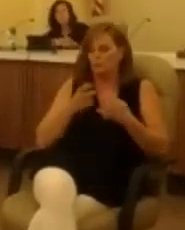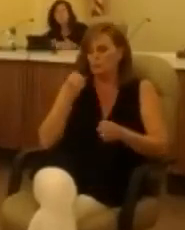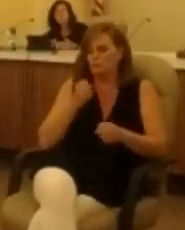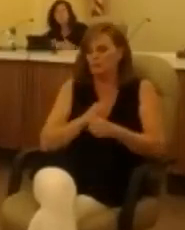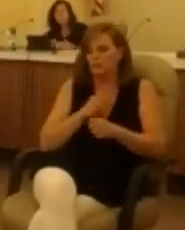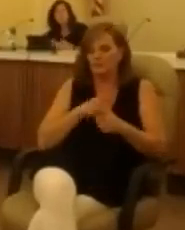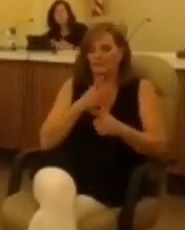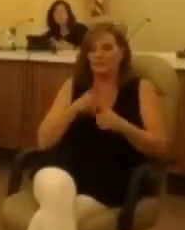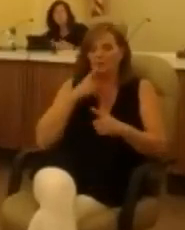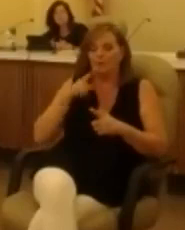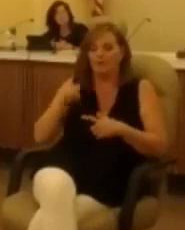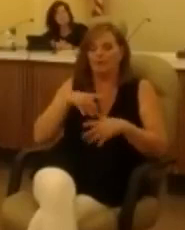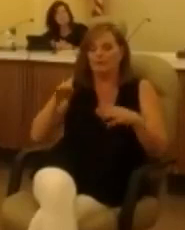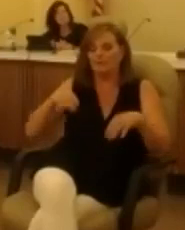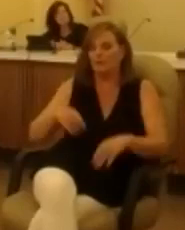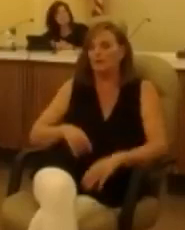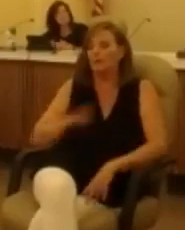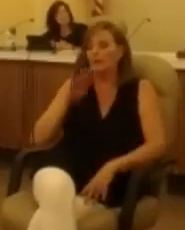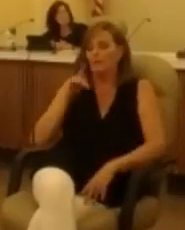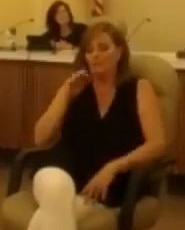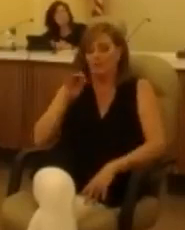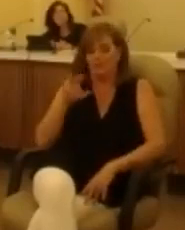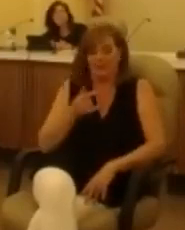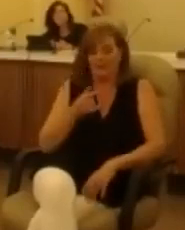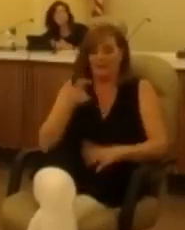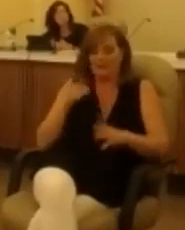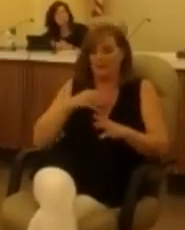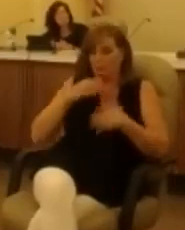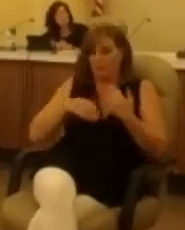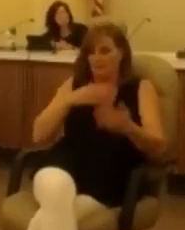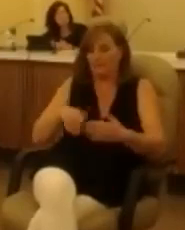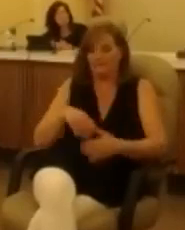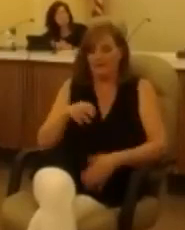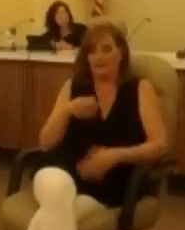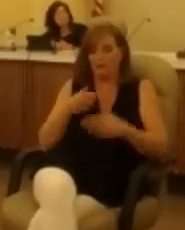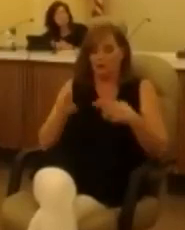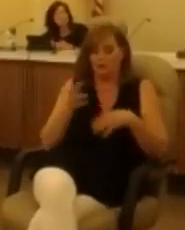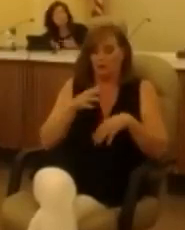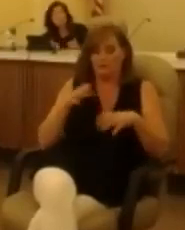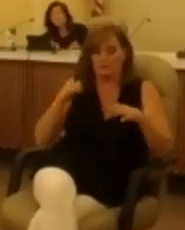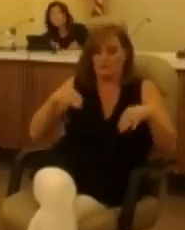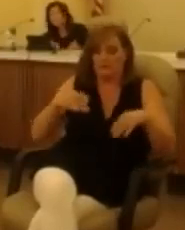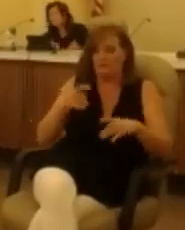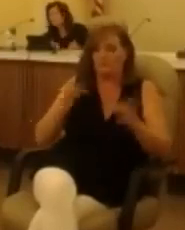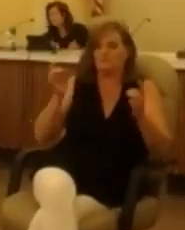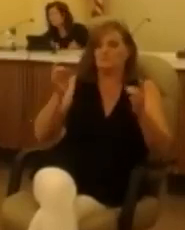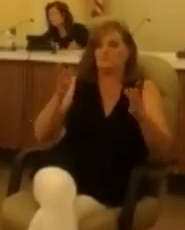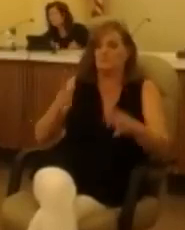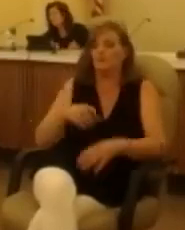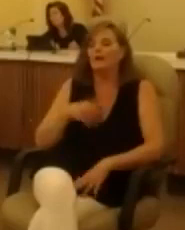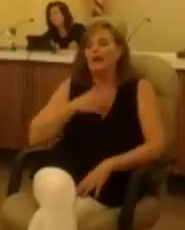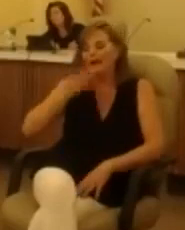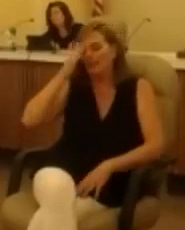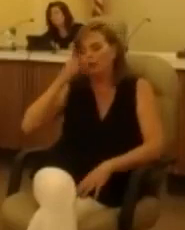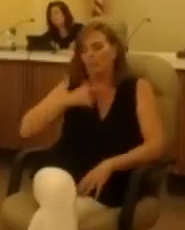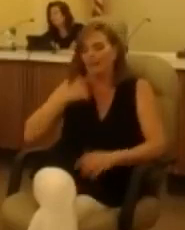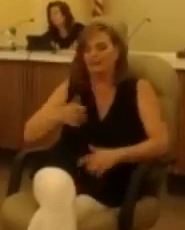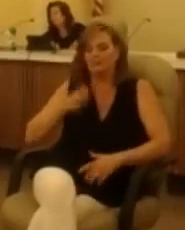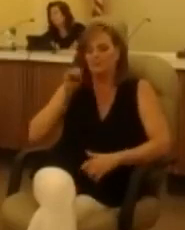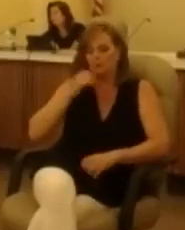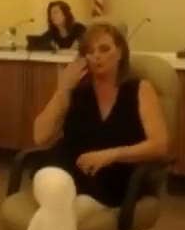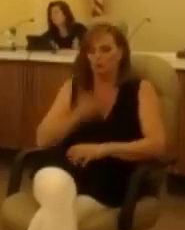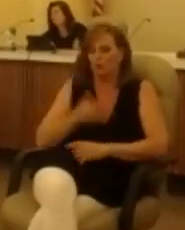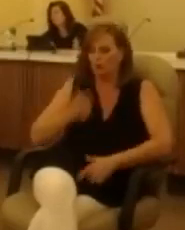the banking process in New York State on a short sale or foreclosure is ridiculous. I know my daughter lived in Minnesota, and their